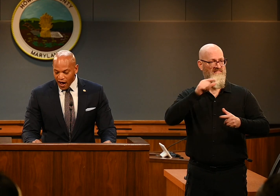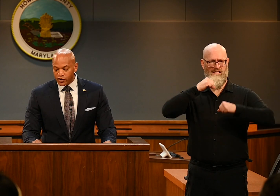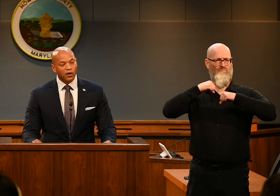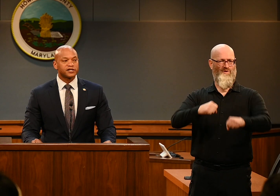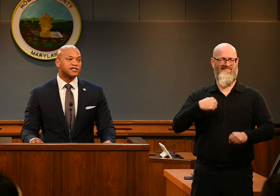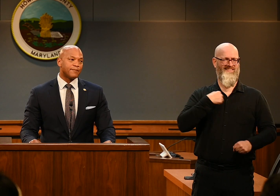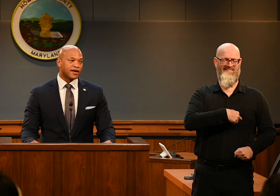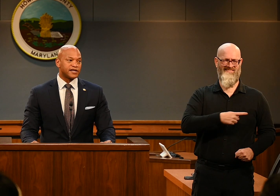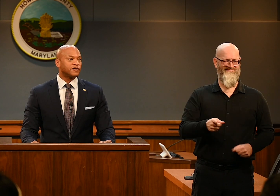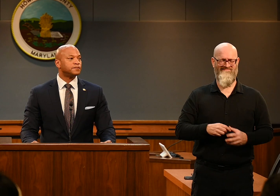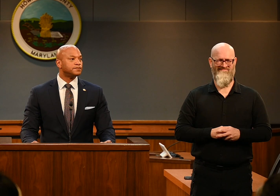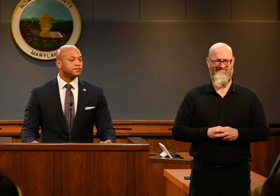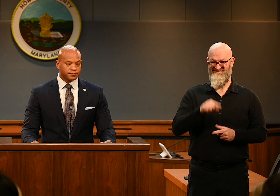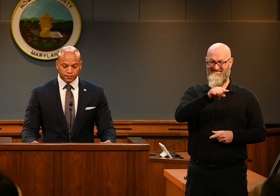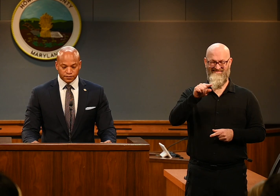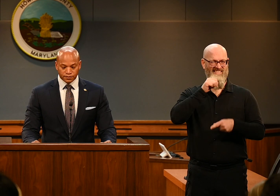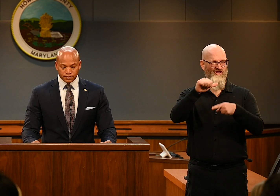Locking up 5-year-olds does not make us safer.